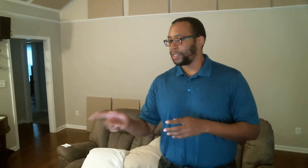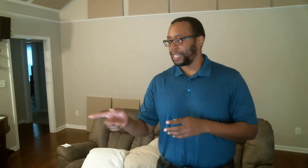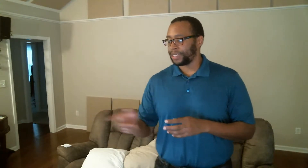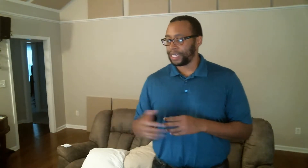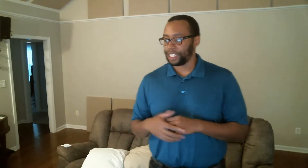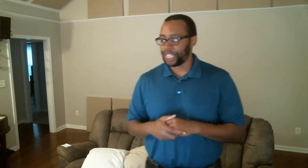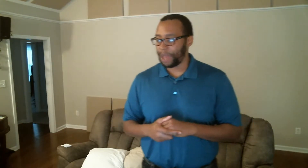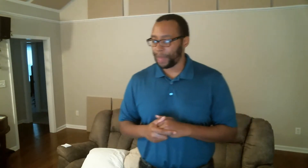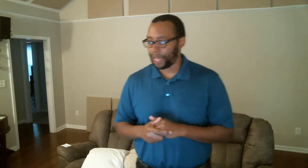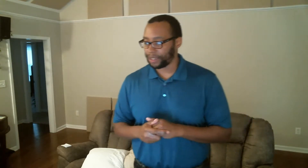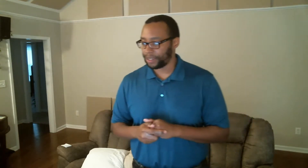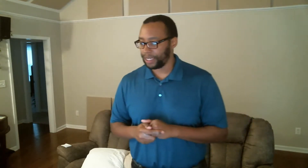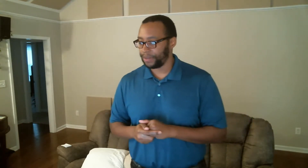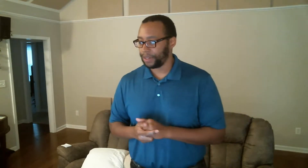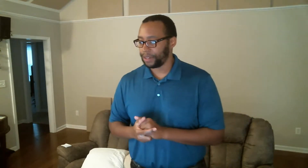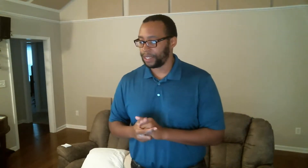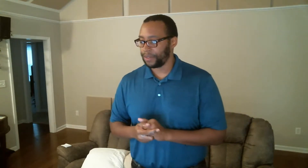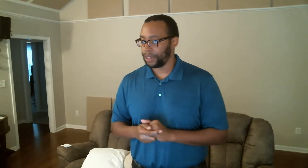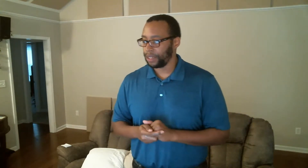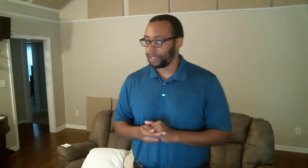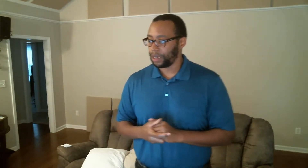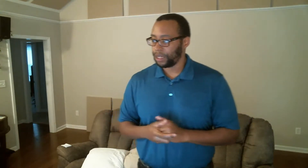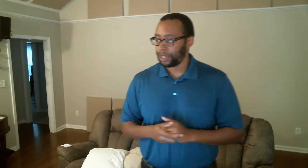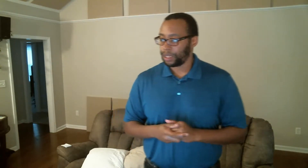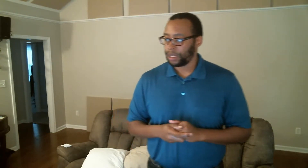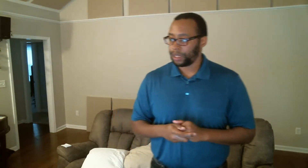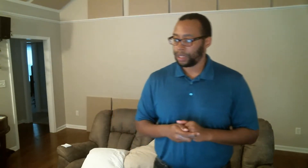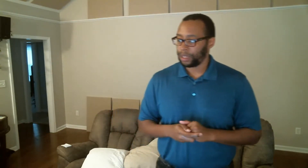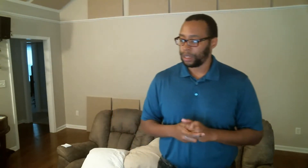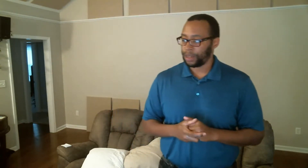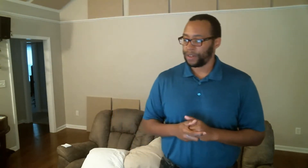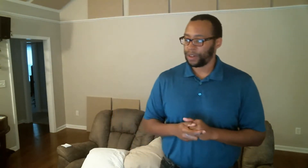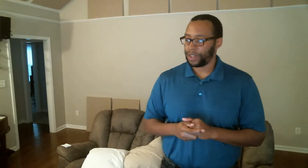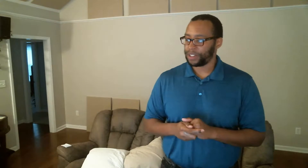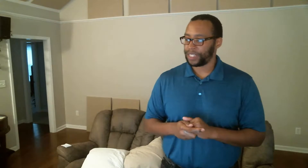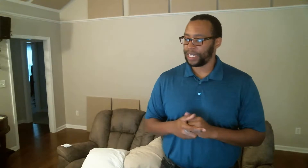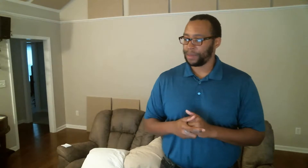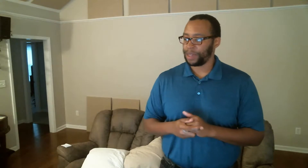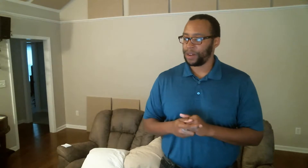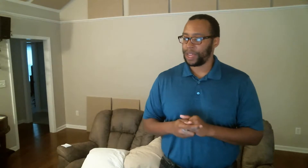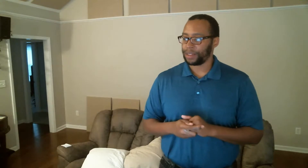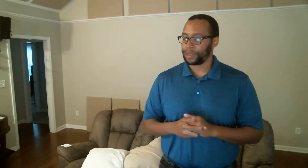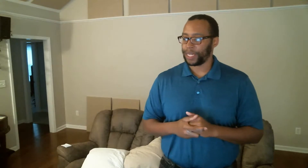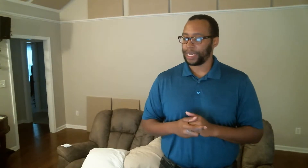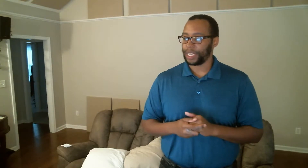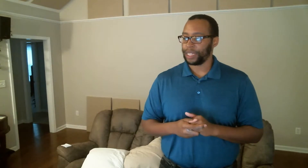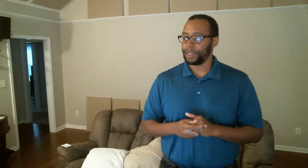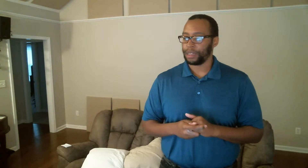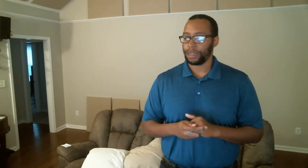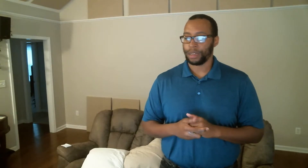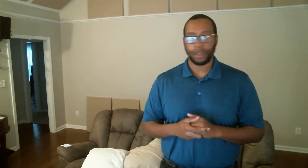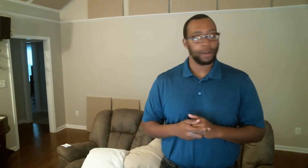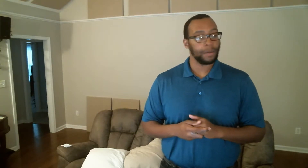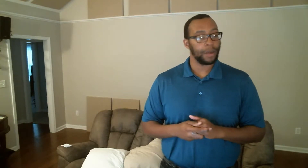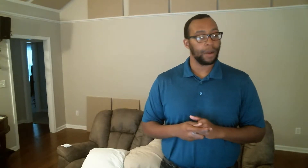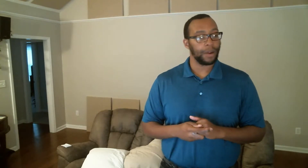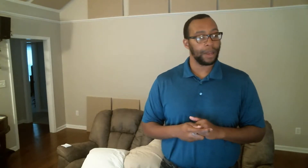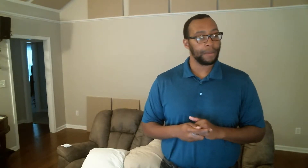It's in the chat box, Stevie. If you don't understand it, let me know and I'll explain it again. All right.